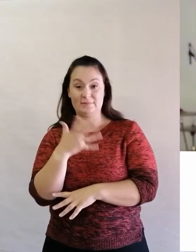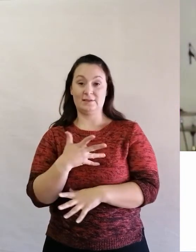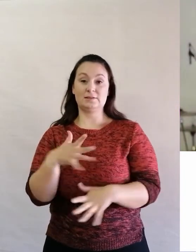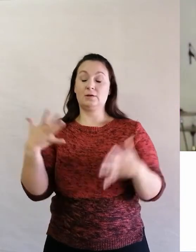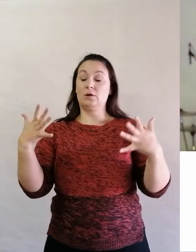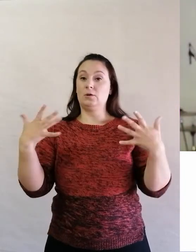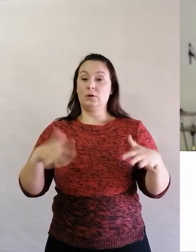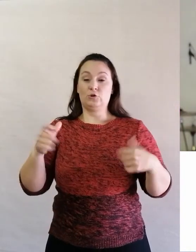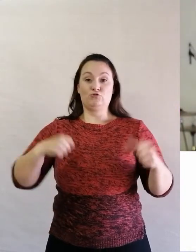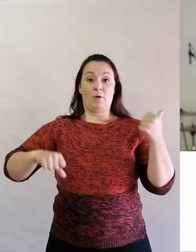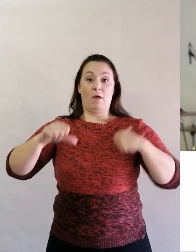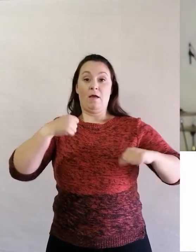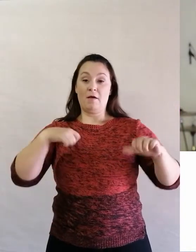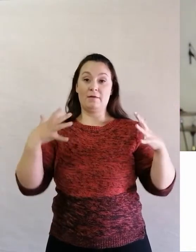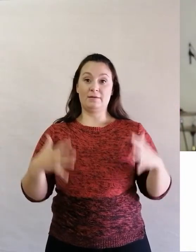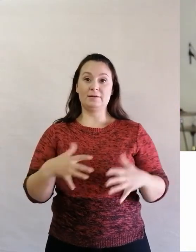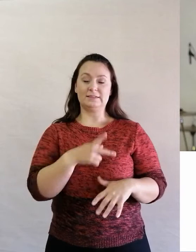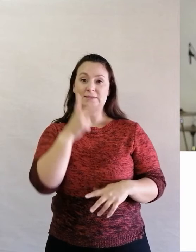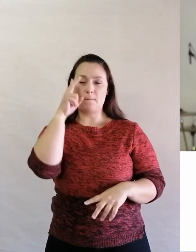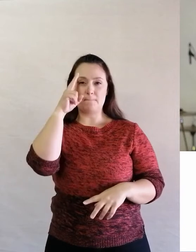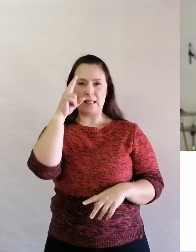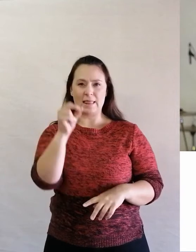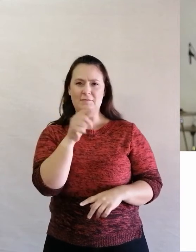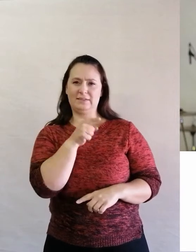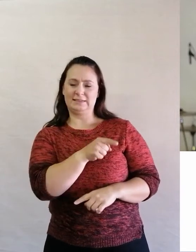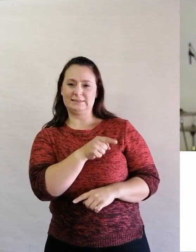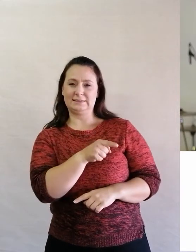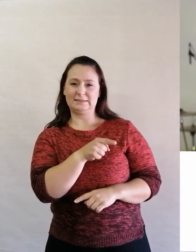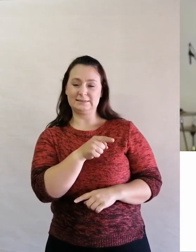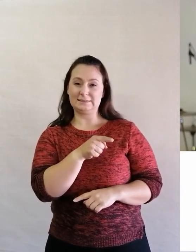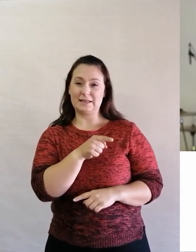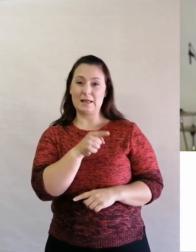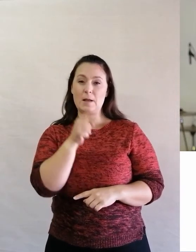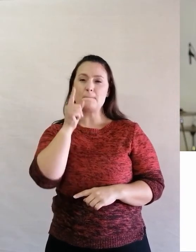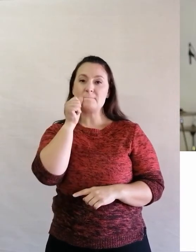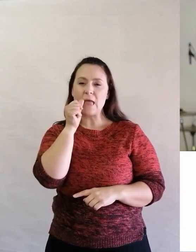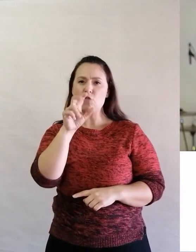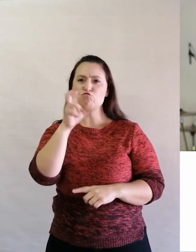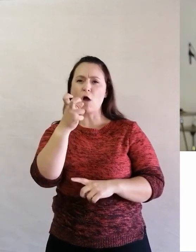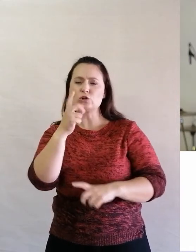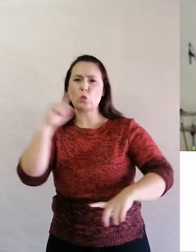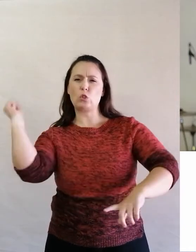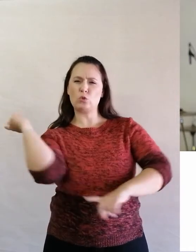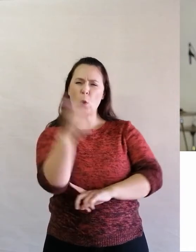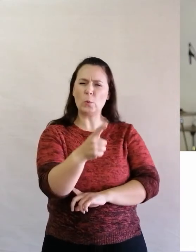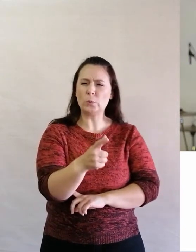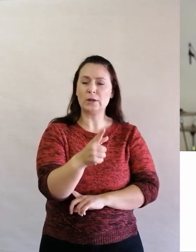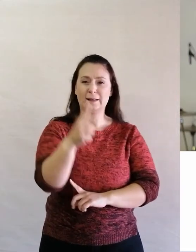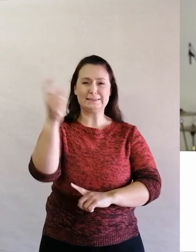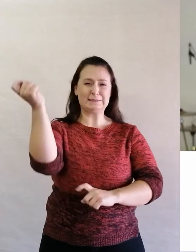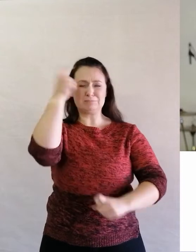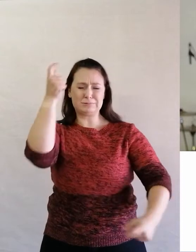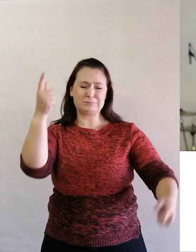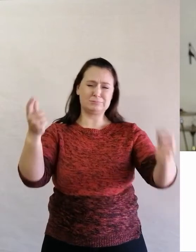Really, it's hard to believe that a man who's got rocks thrown at him, at his head